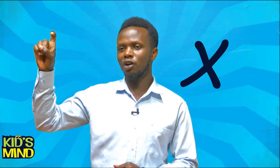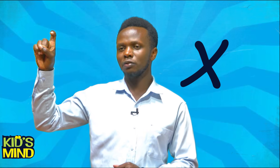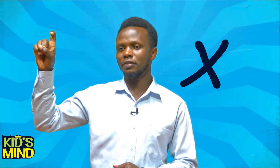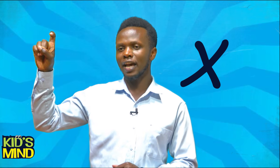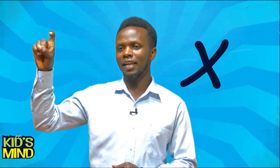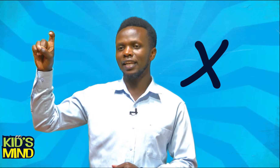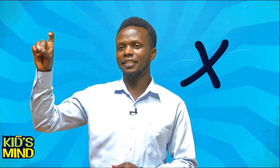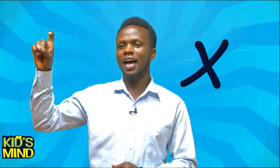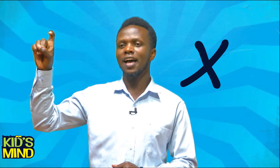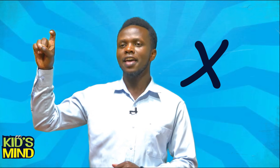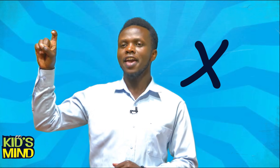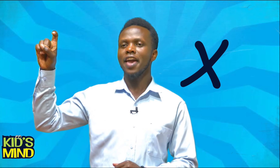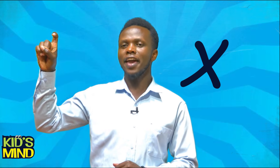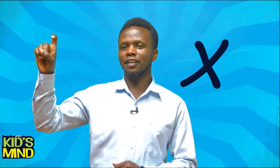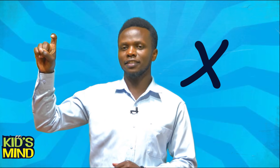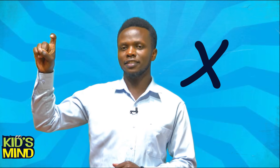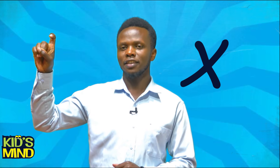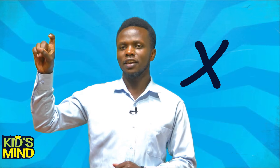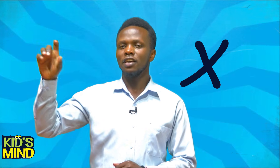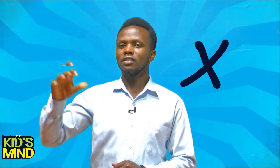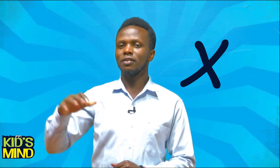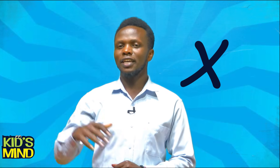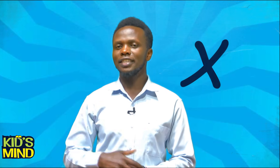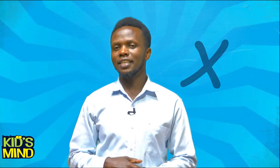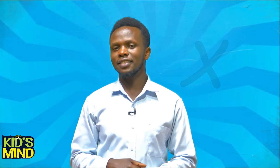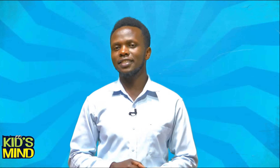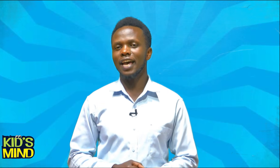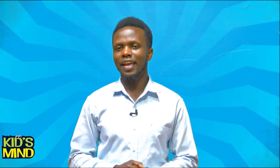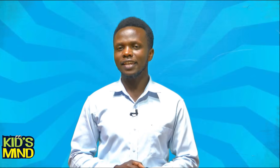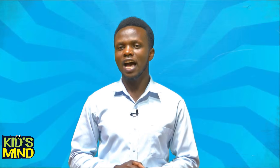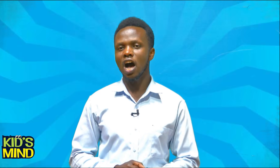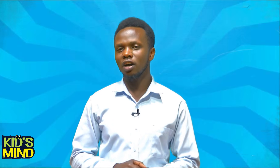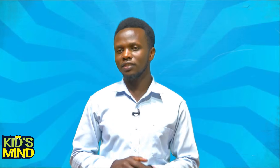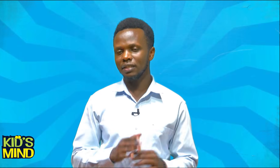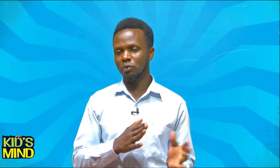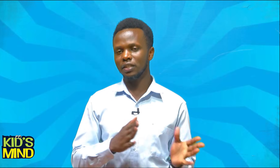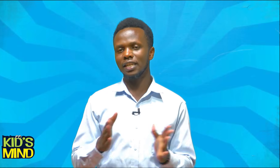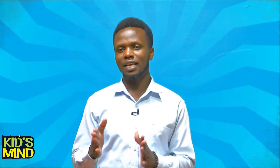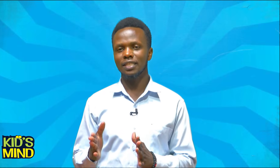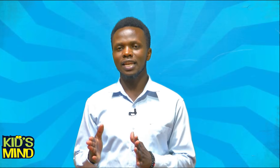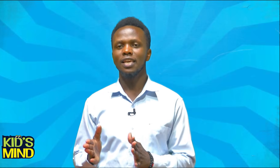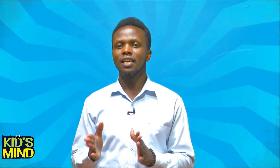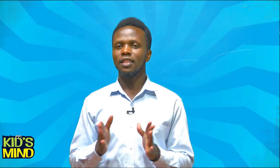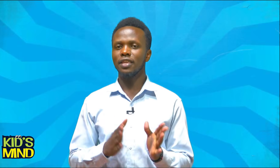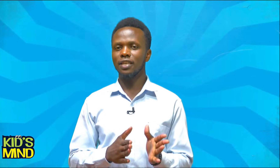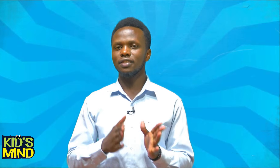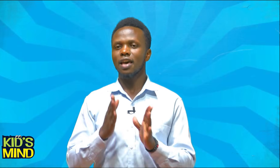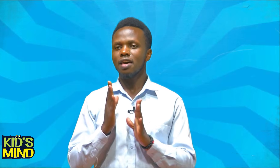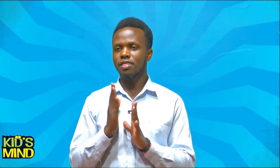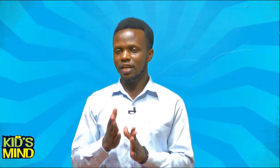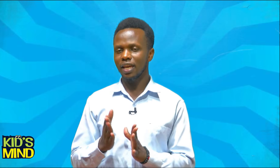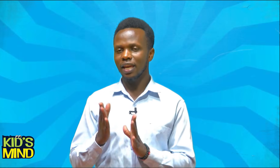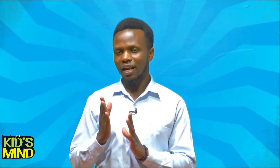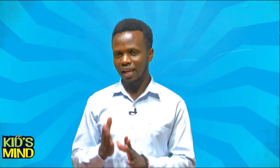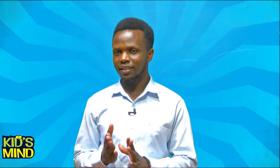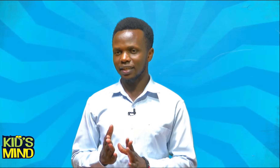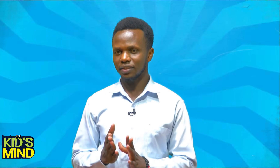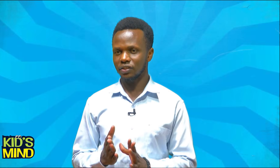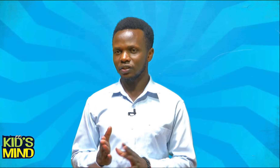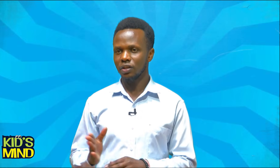you sign letter X. So let us sign now simultaneously these 3 letters.